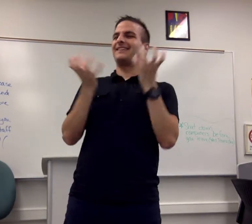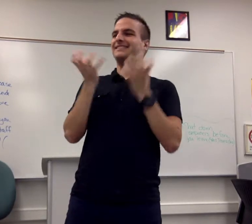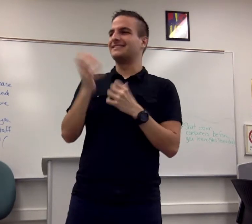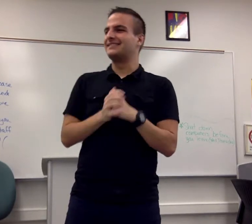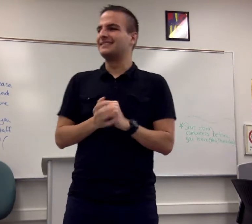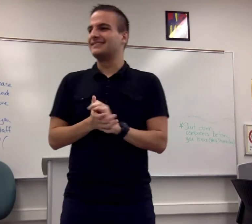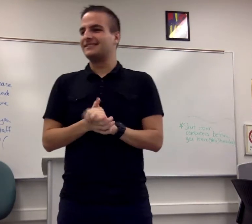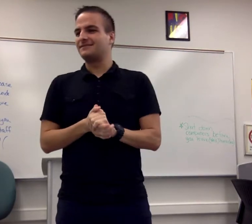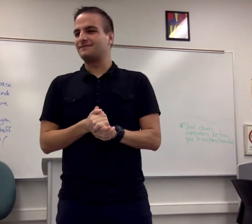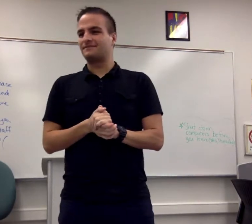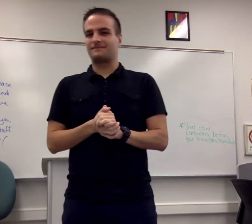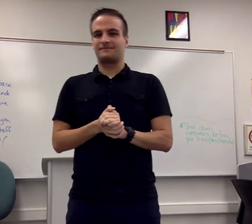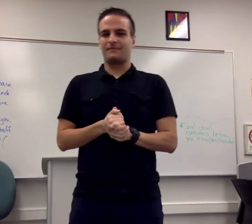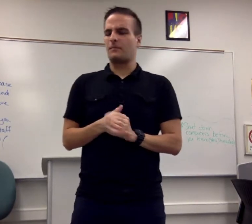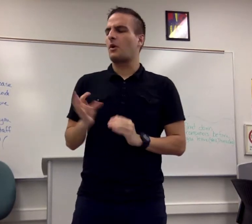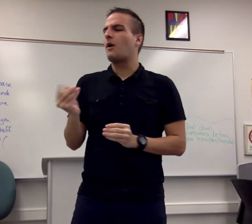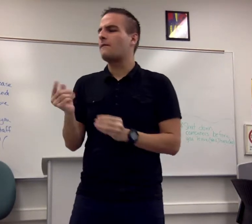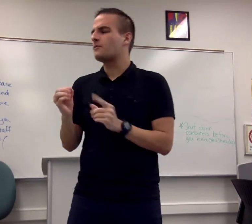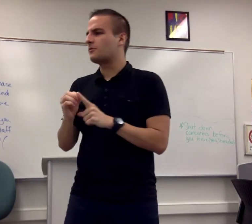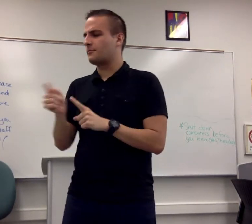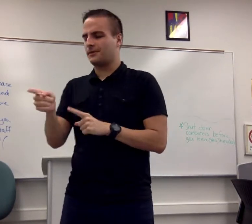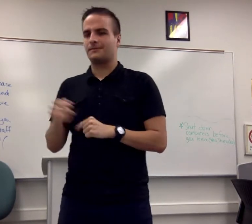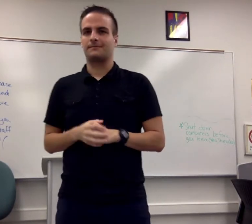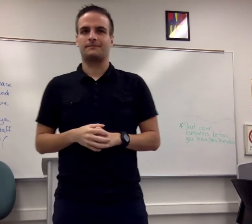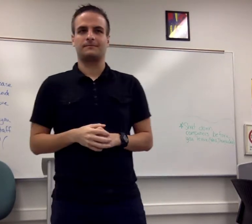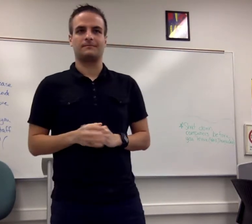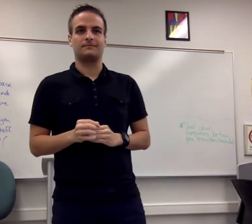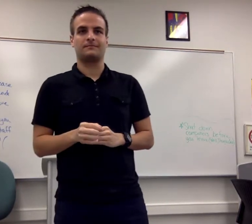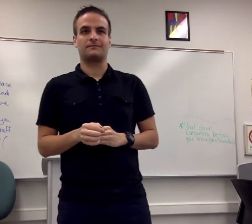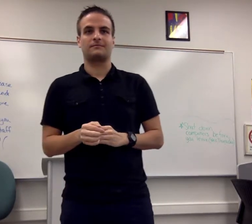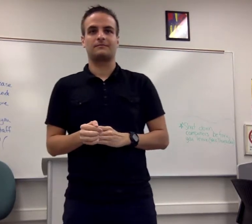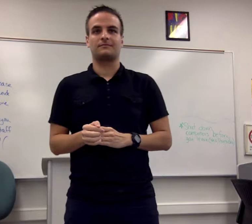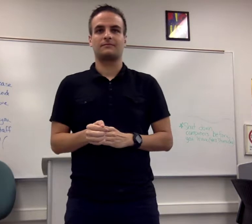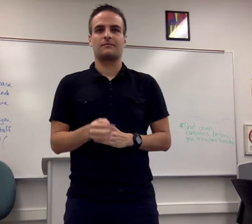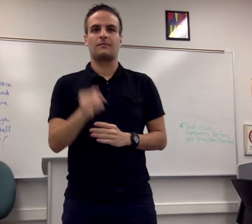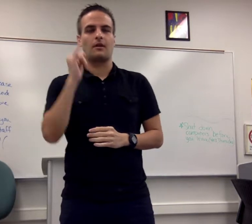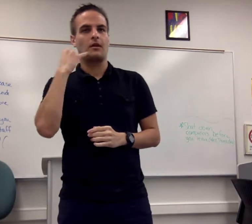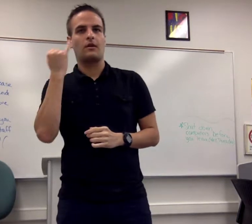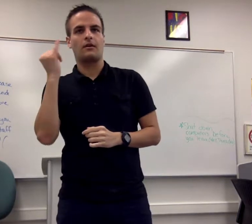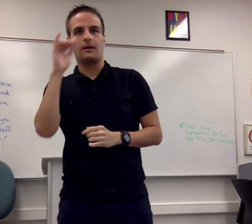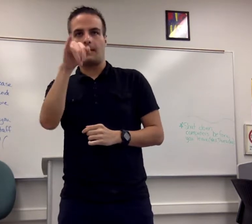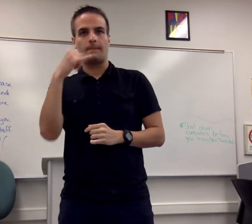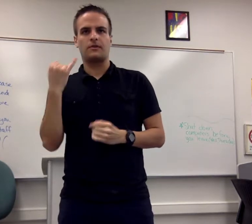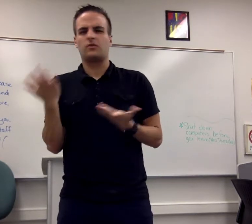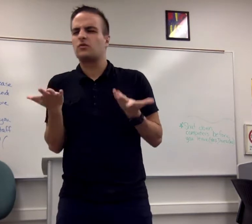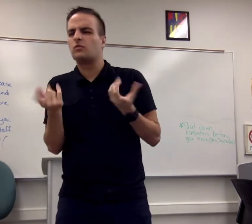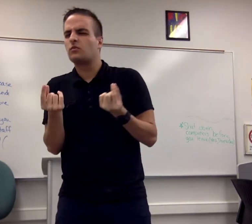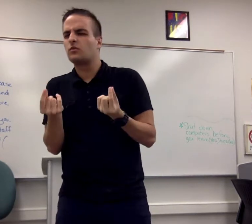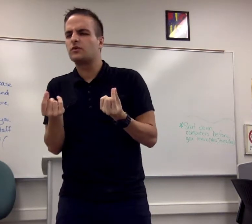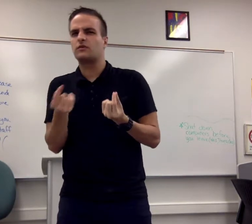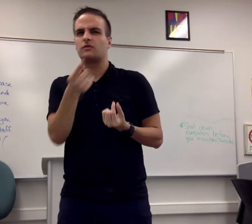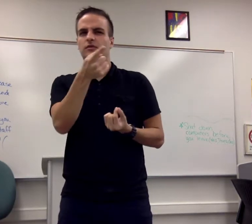fired. A few more minutes. I think, no, I would. What did you? You gotta keep going. Yeah, you just have to keep going. Well,